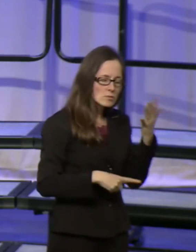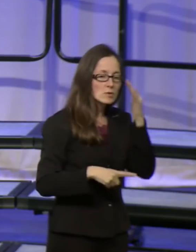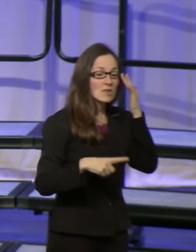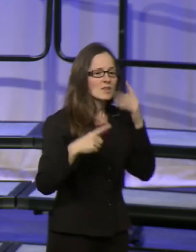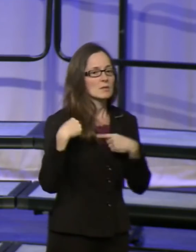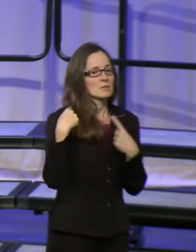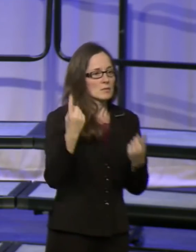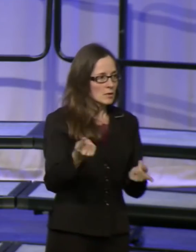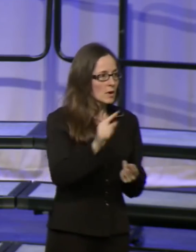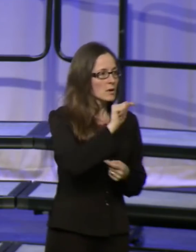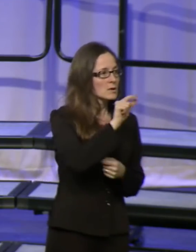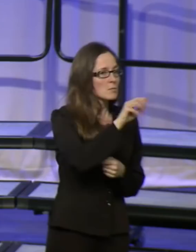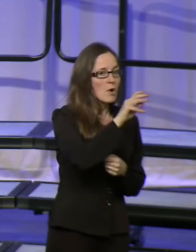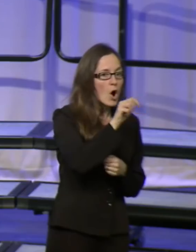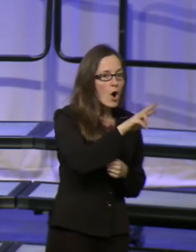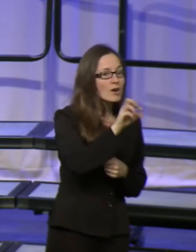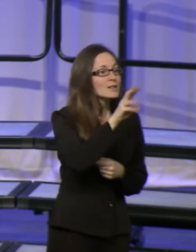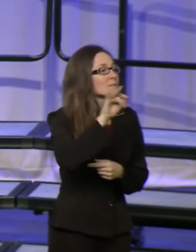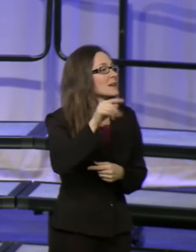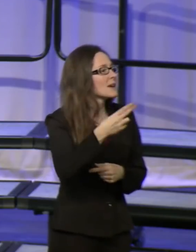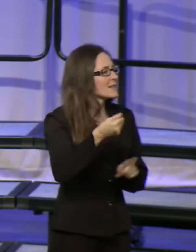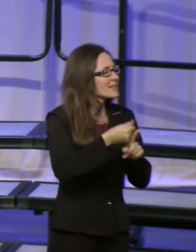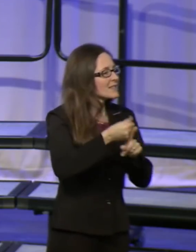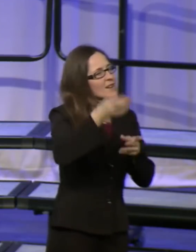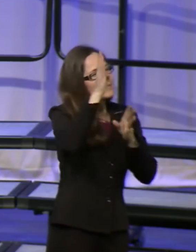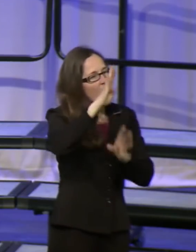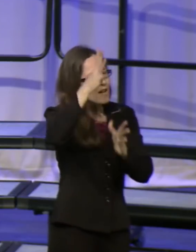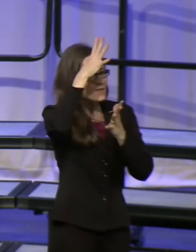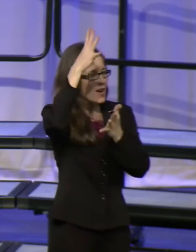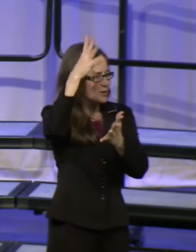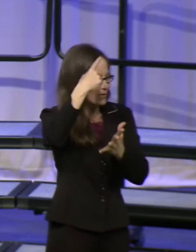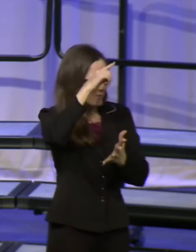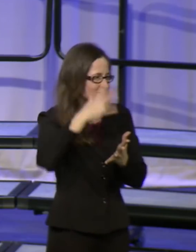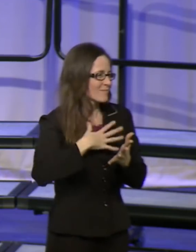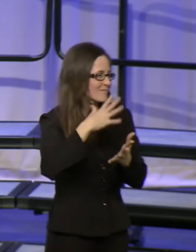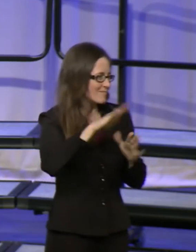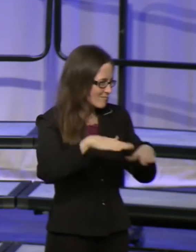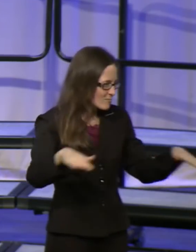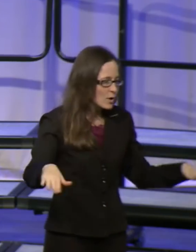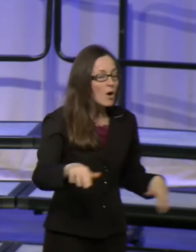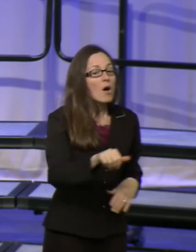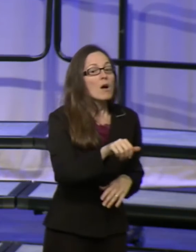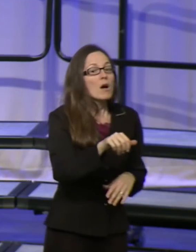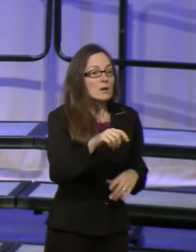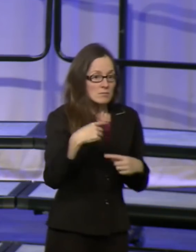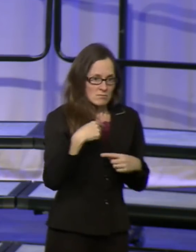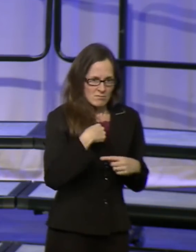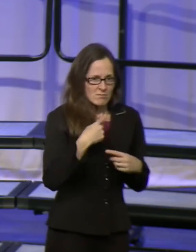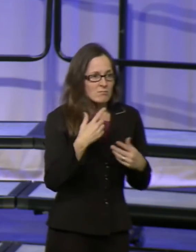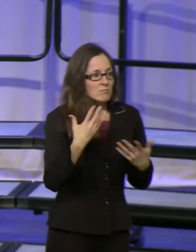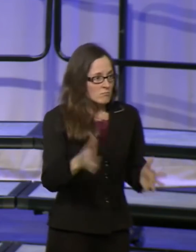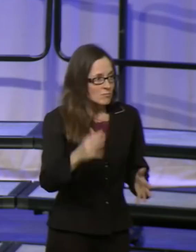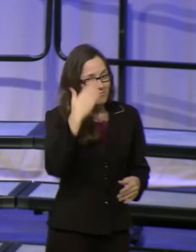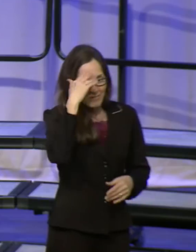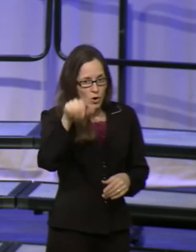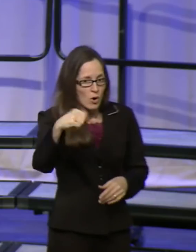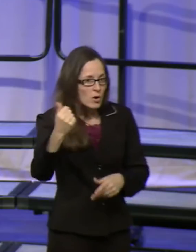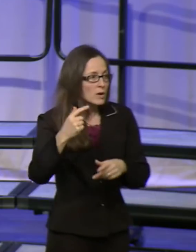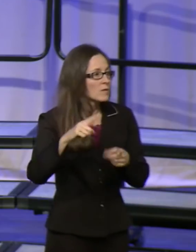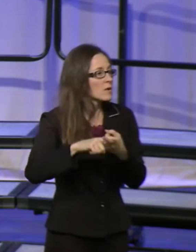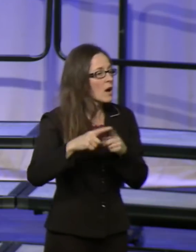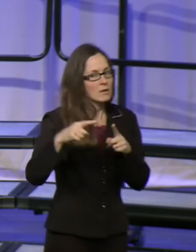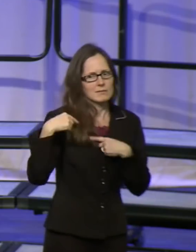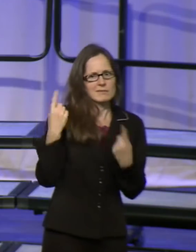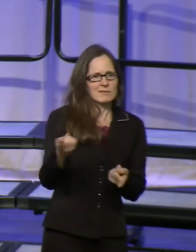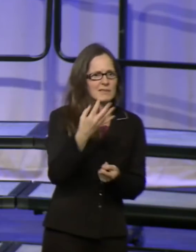Tavar Smith, the godfather to my kids, and his beautiful family. The other I've known since 1989, and his beautiful family. They're live streaming from New